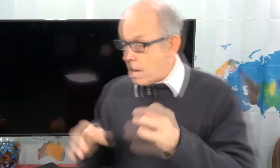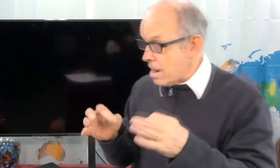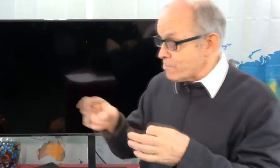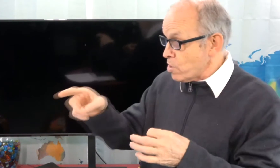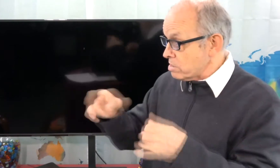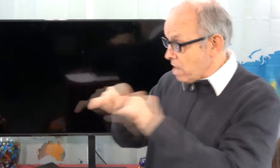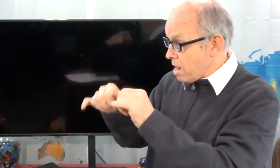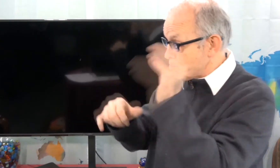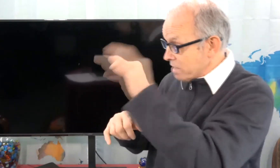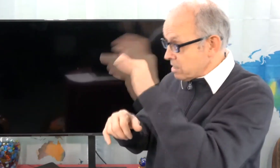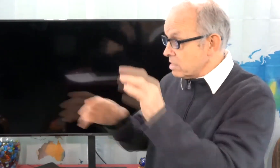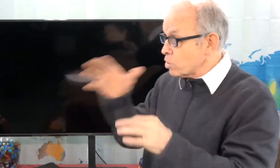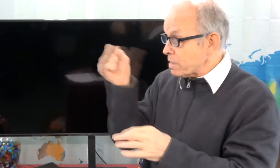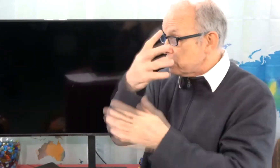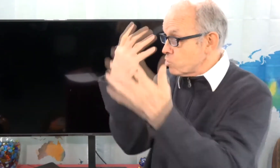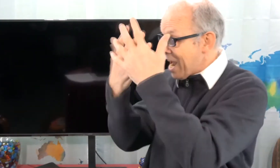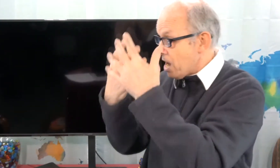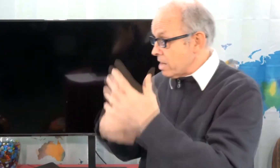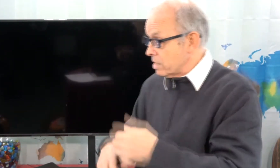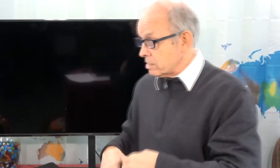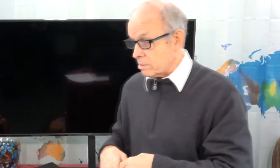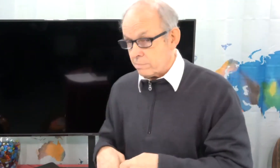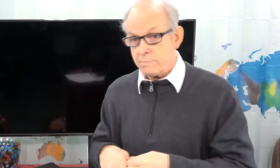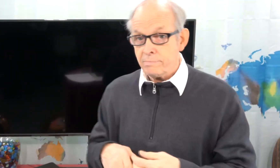If you share preaching, you make a share.